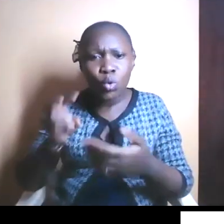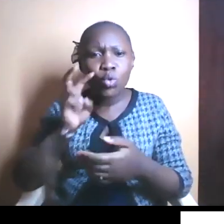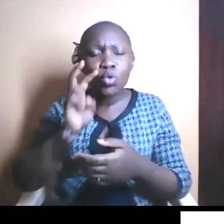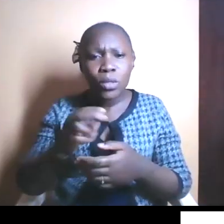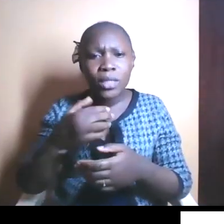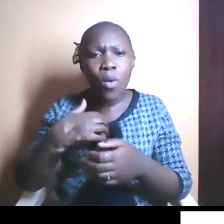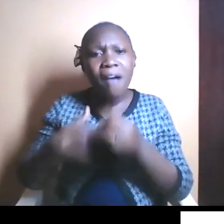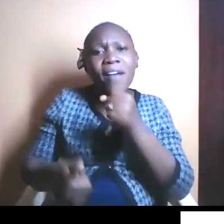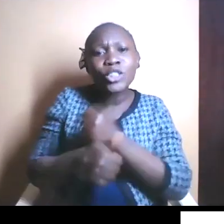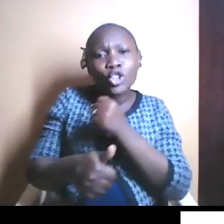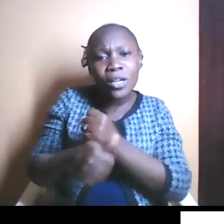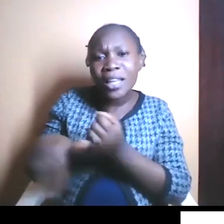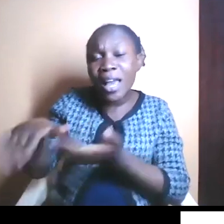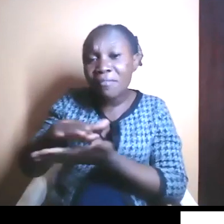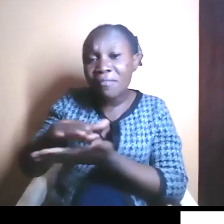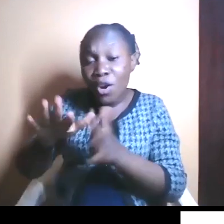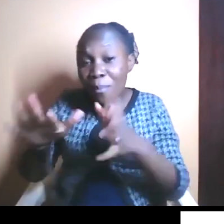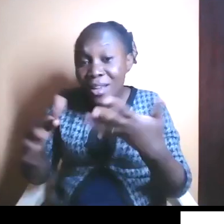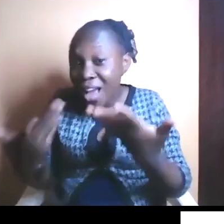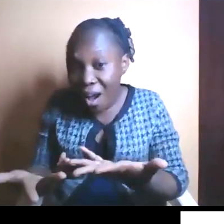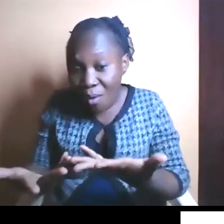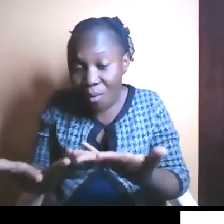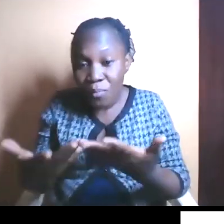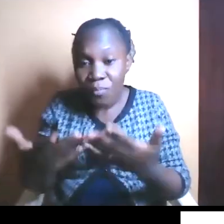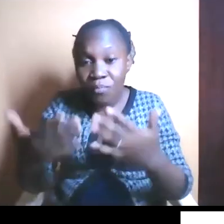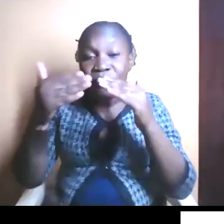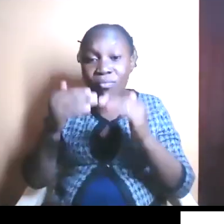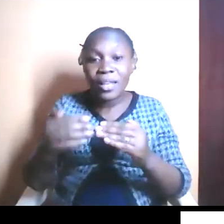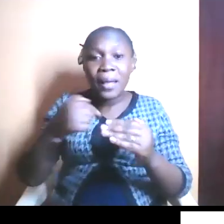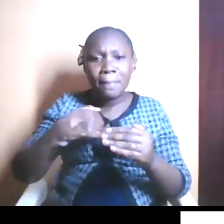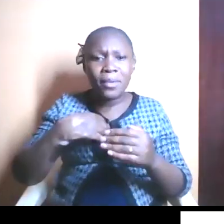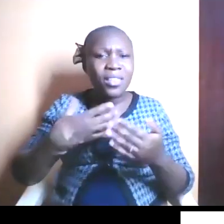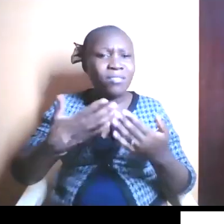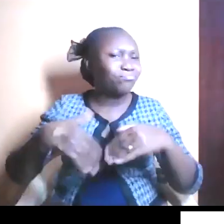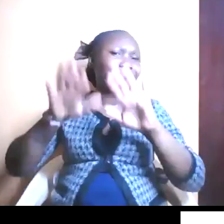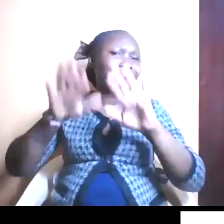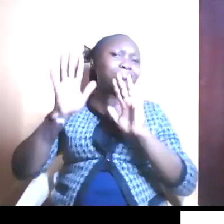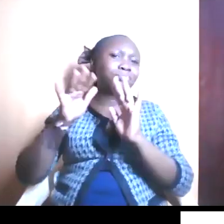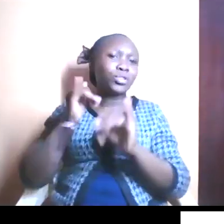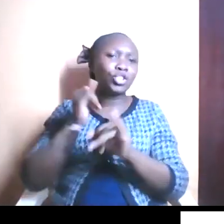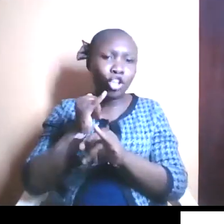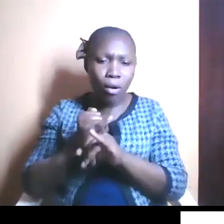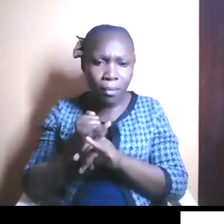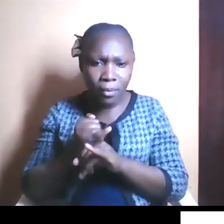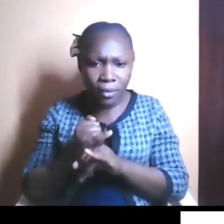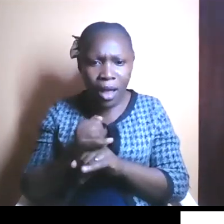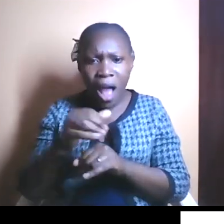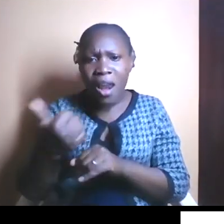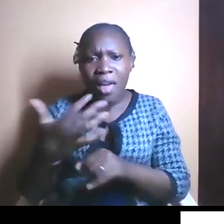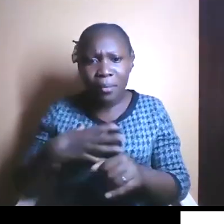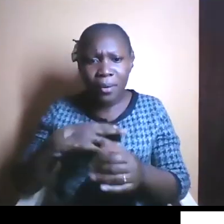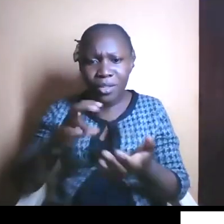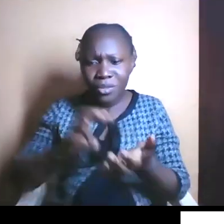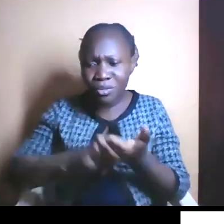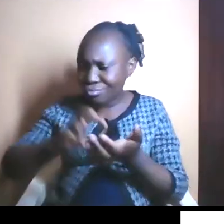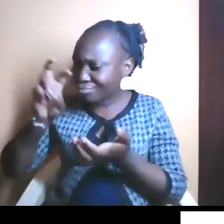environment? Wanyingo says, I resigned, I switched off, unfortunately resigned, I changed department, separating